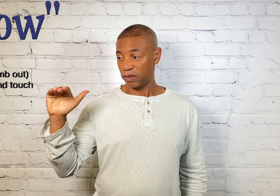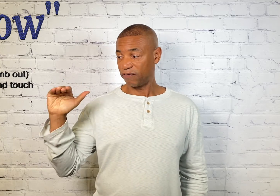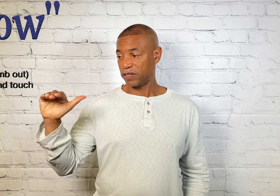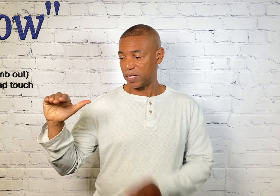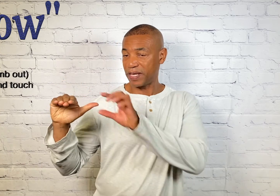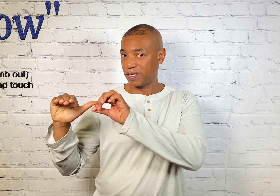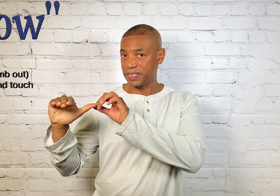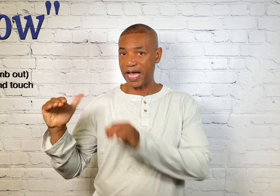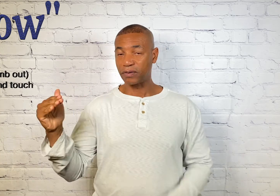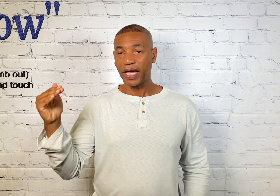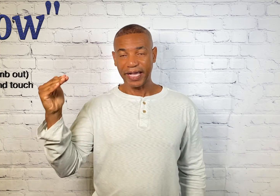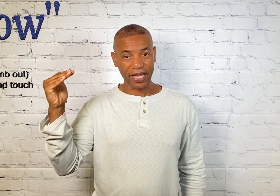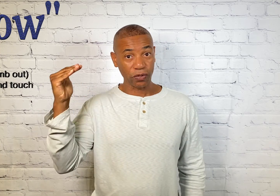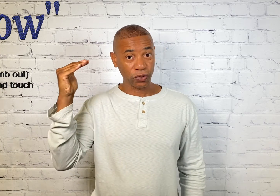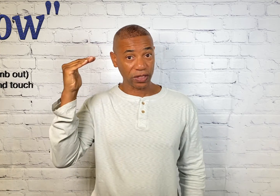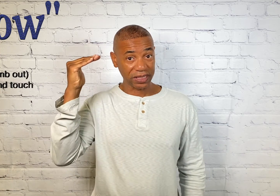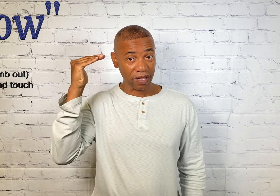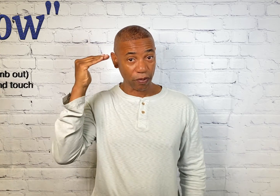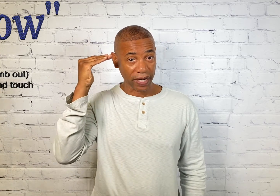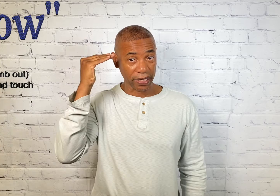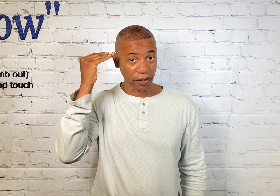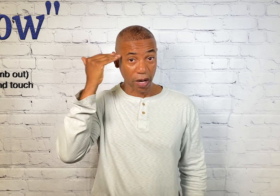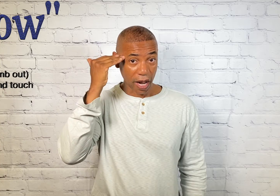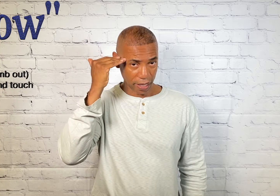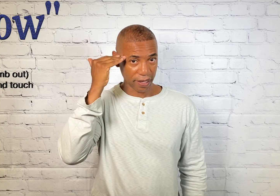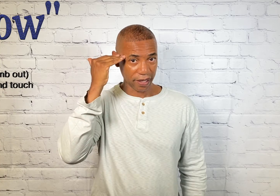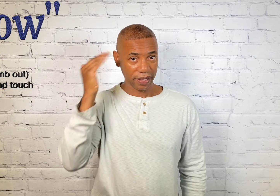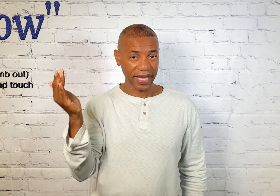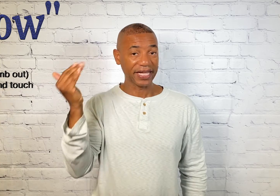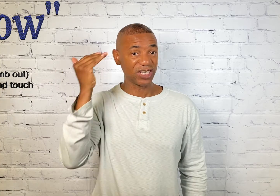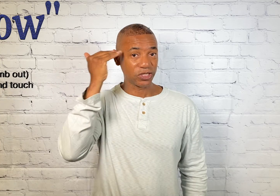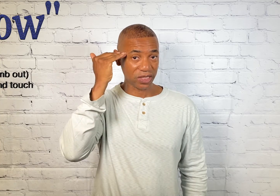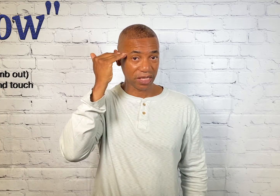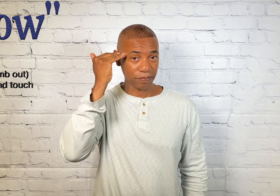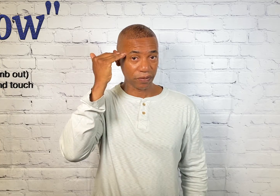fingers down, my thumb is out, and I go to the temple right here. And I touch the temple.